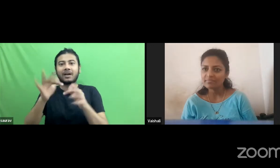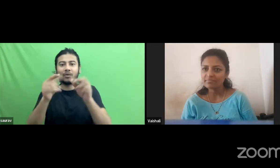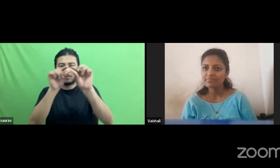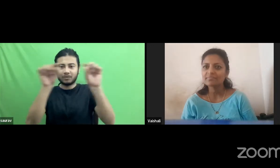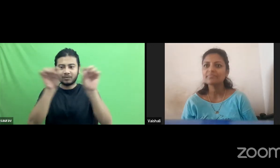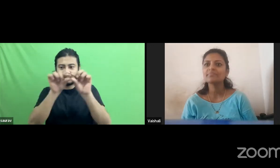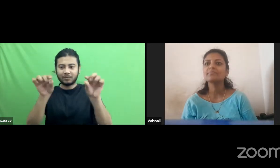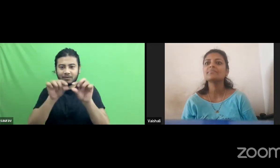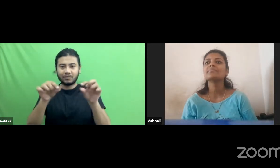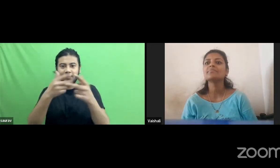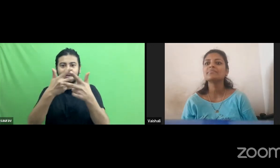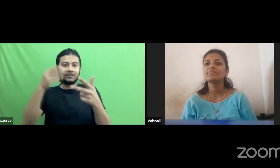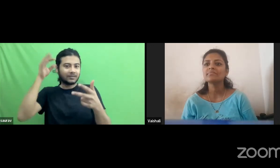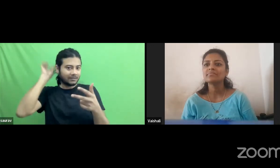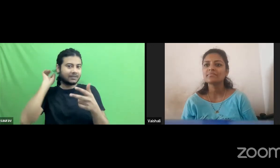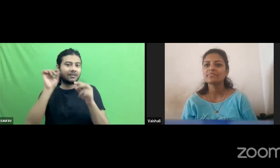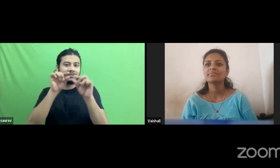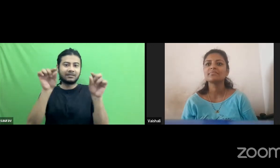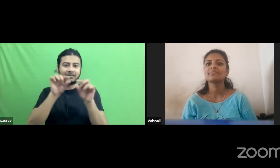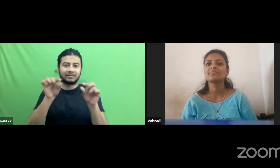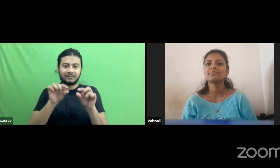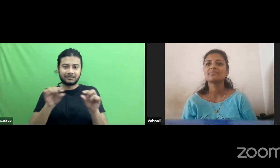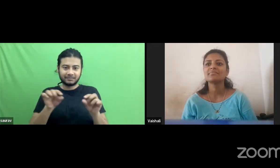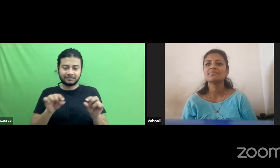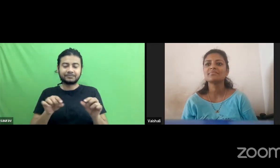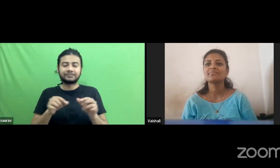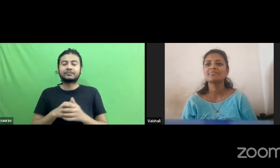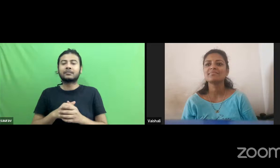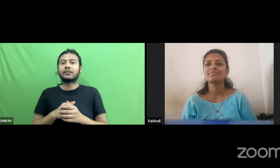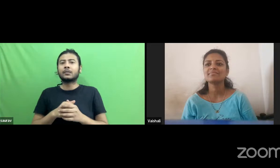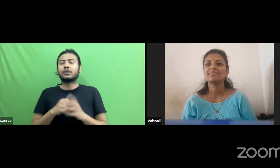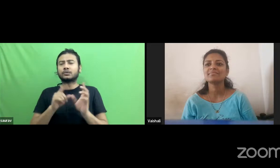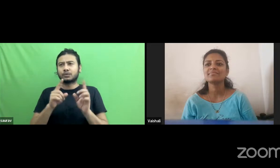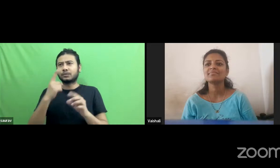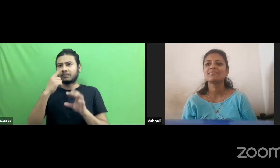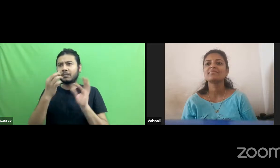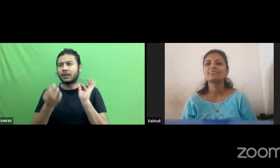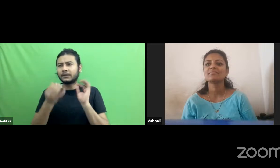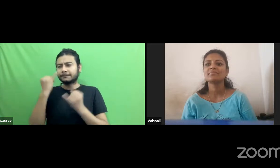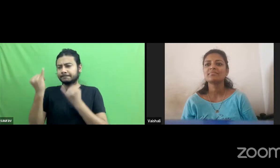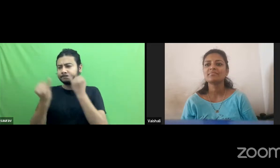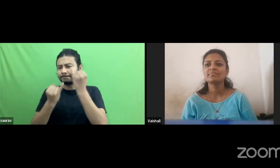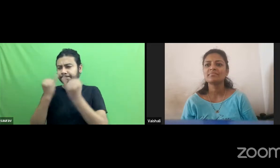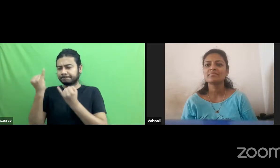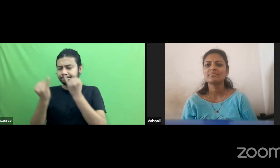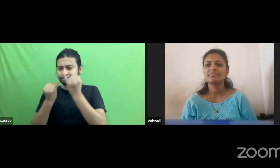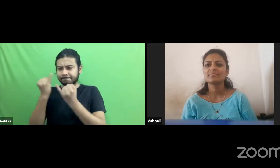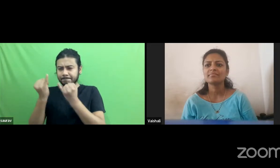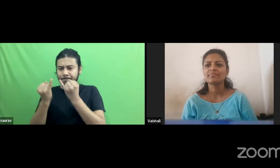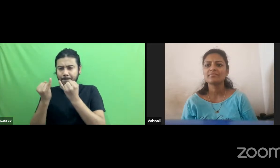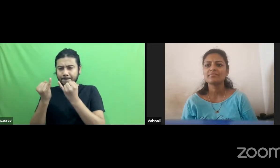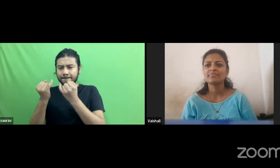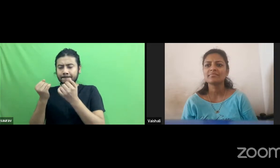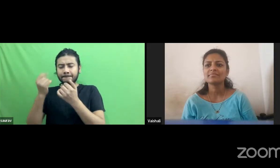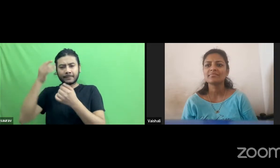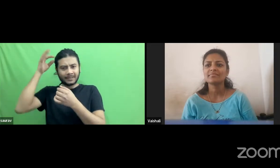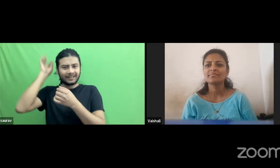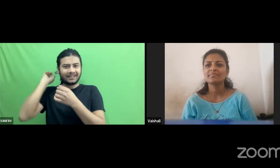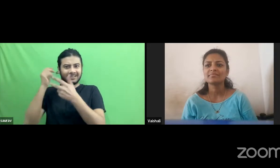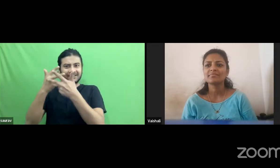So there is a prayer. What I'll do is maybe I will try to get it translated in various languages, like